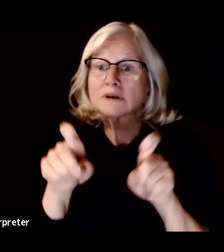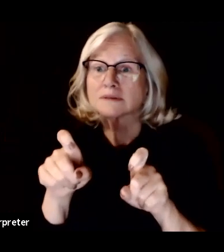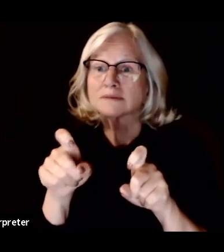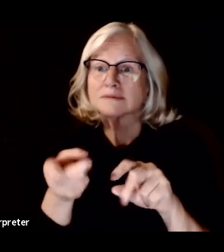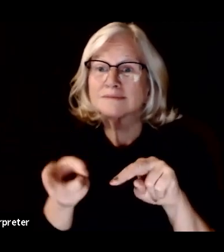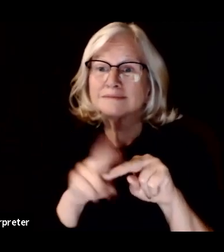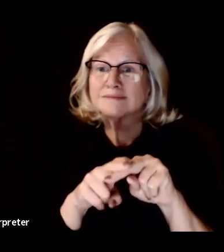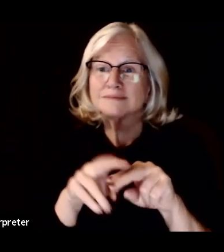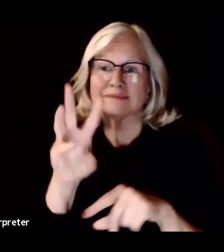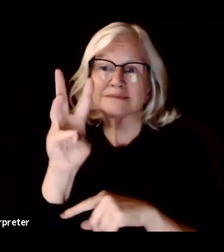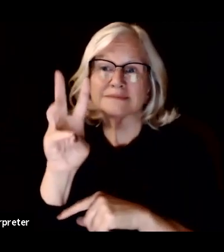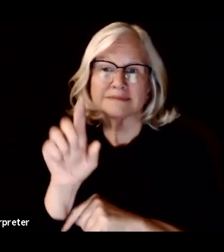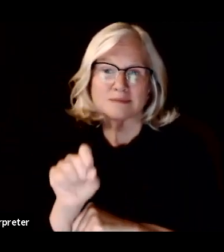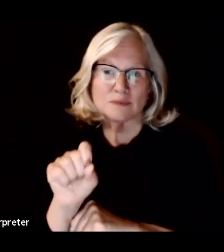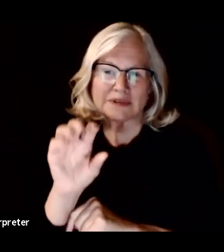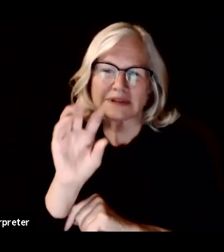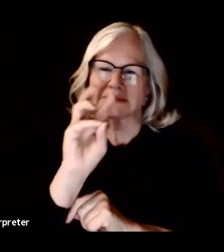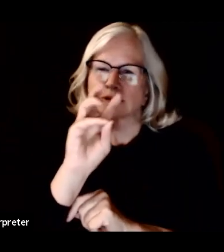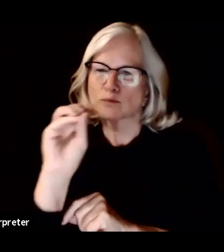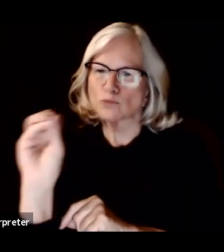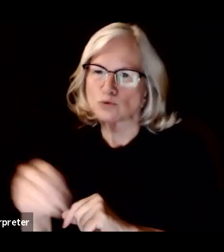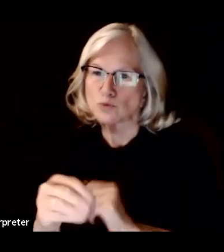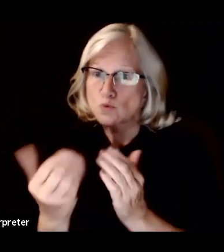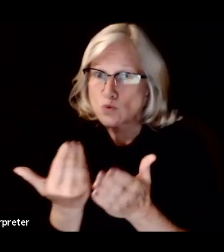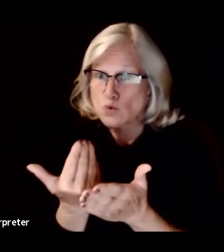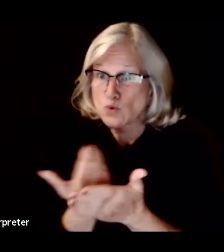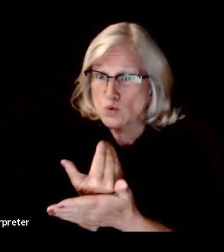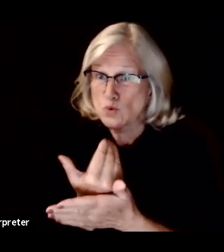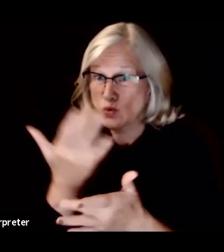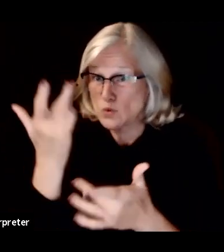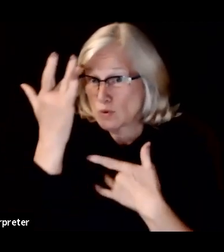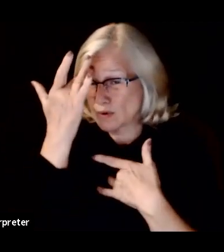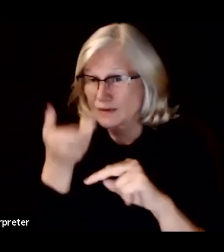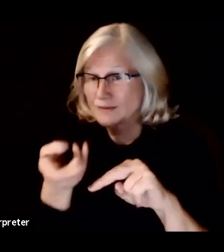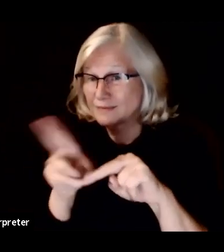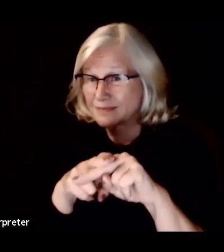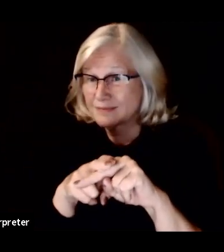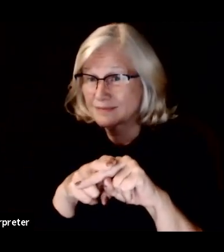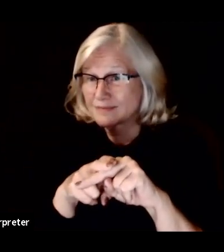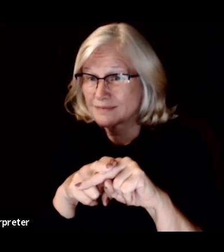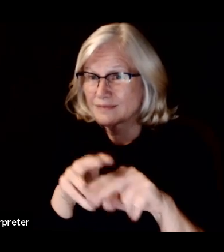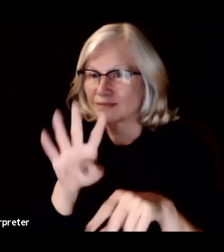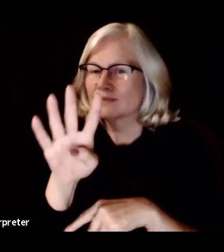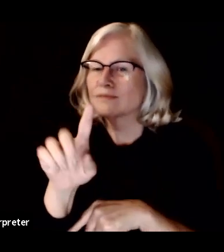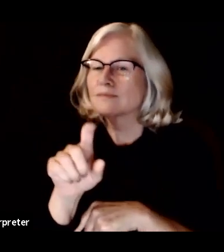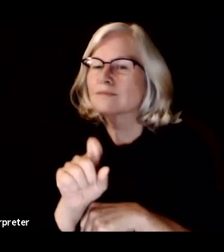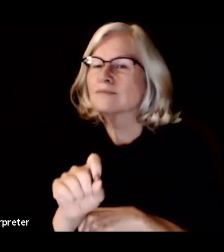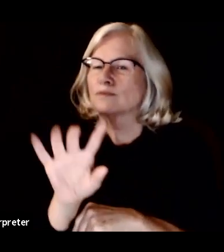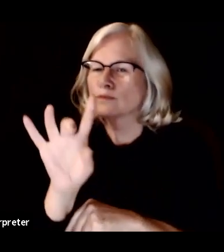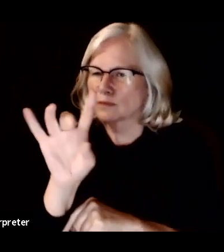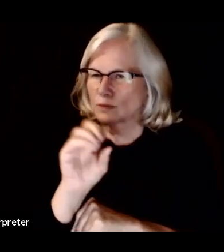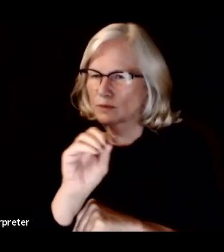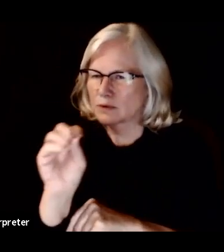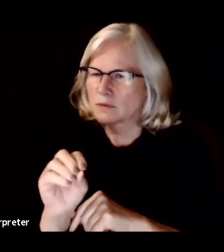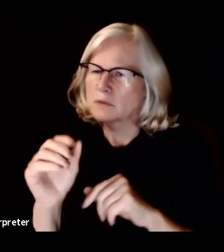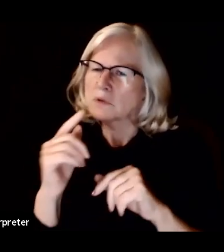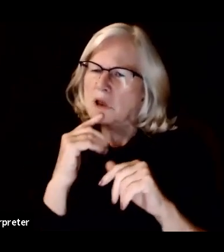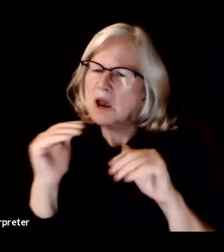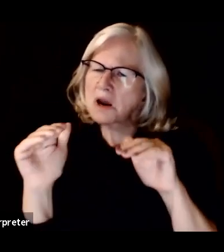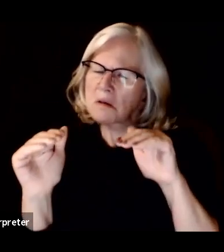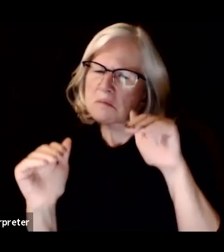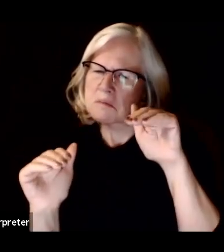new cases are increasing over that same time period by 4.8%. So again, that is a ratio that we like to see